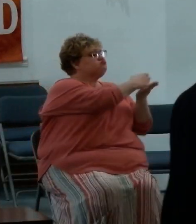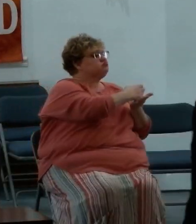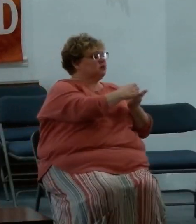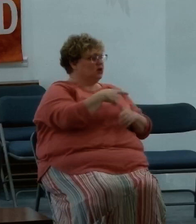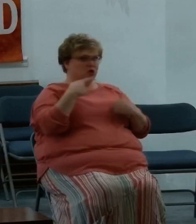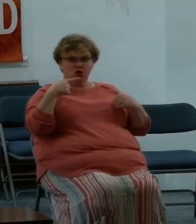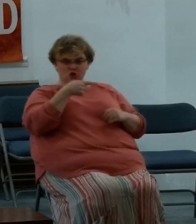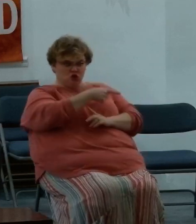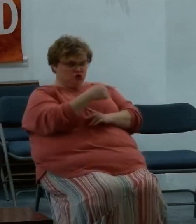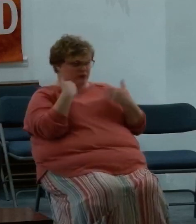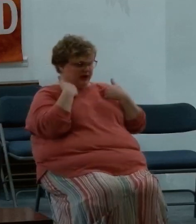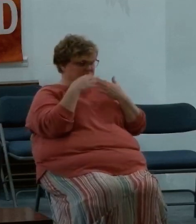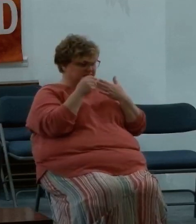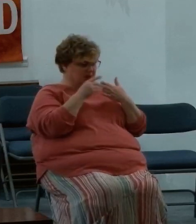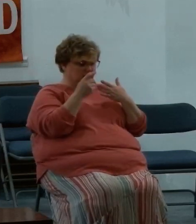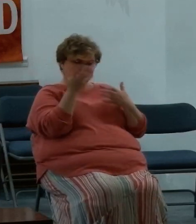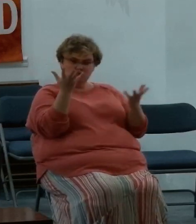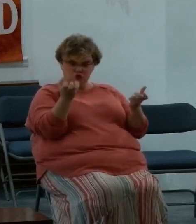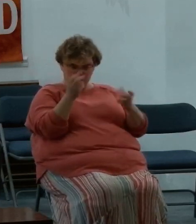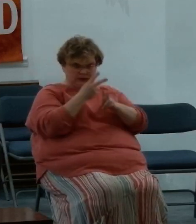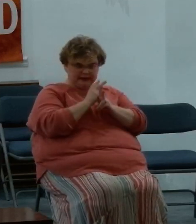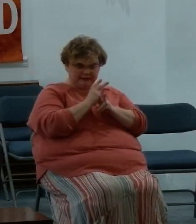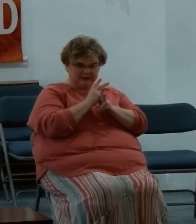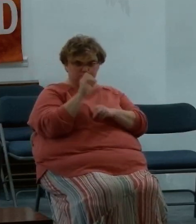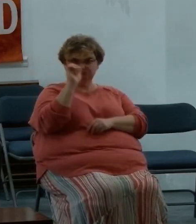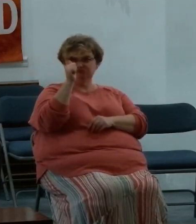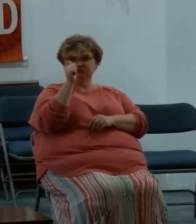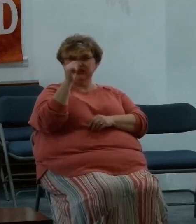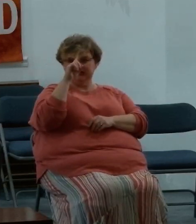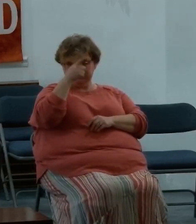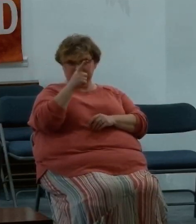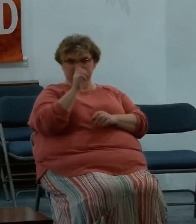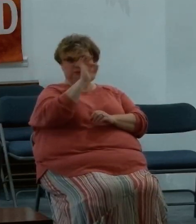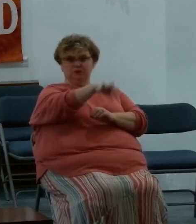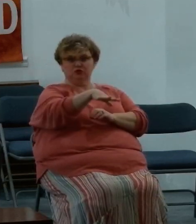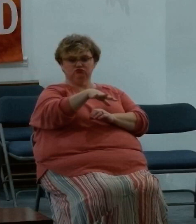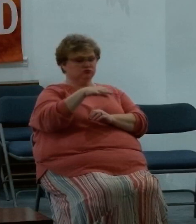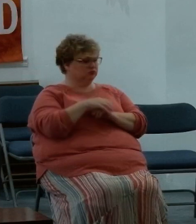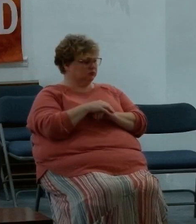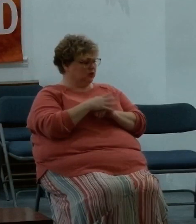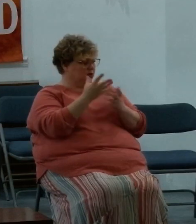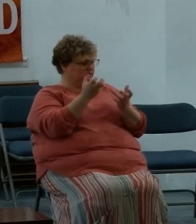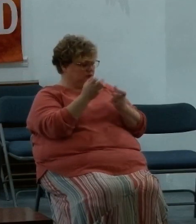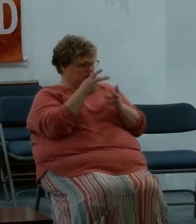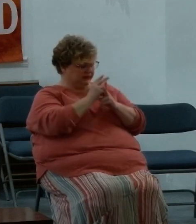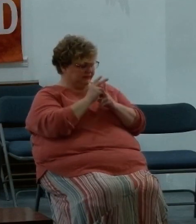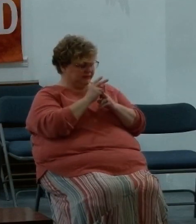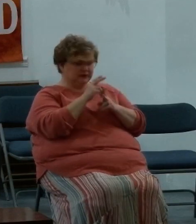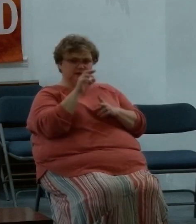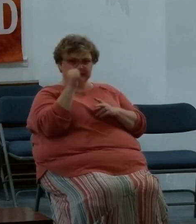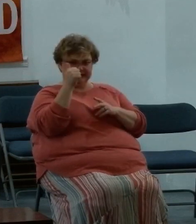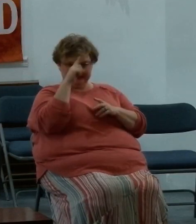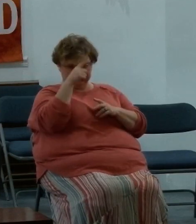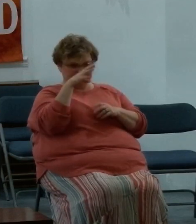a dollar. So if you want to keep your dollar, put a dime in. You want to keep your dollar, put a dime in. Put a